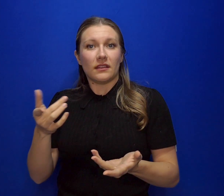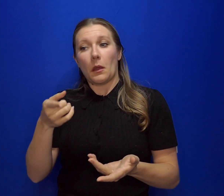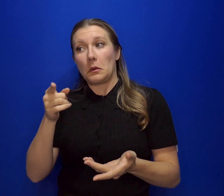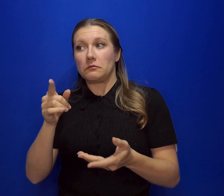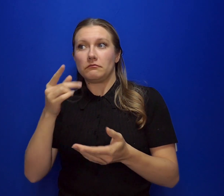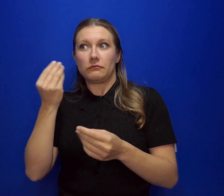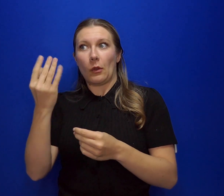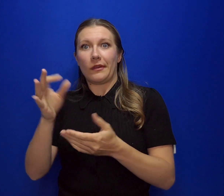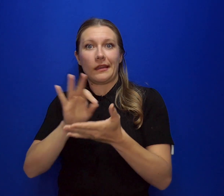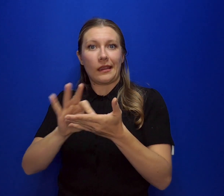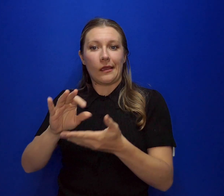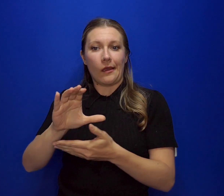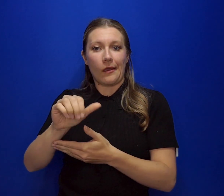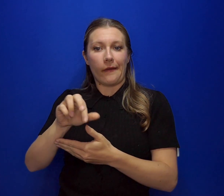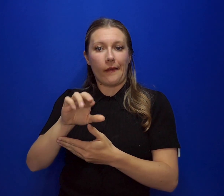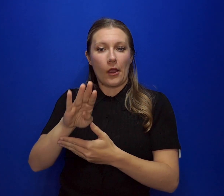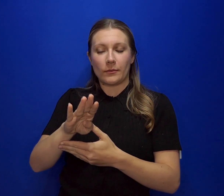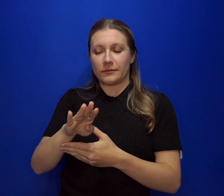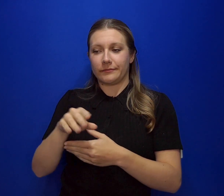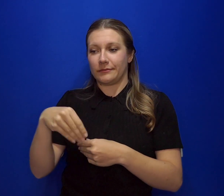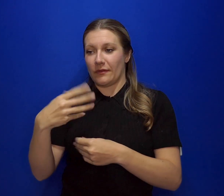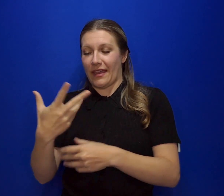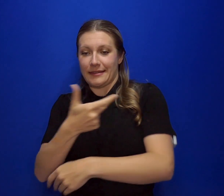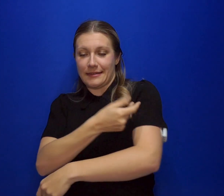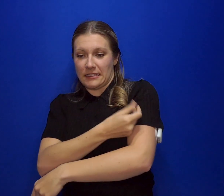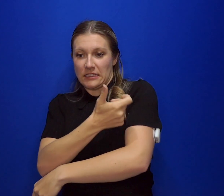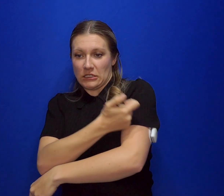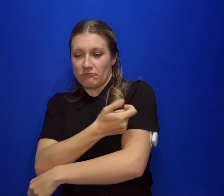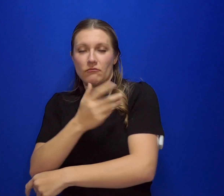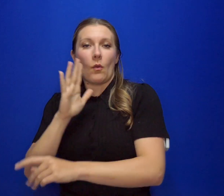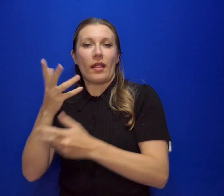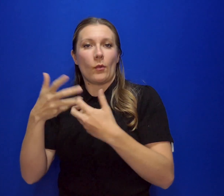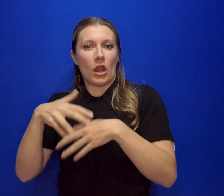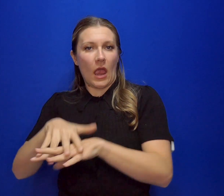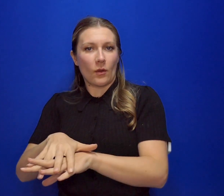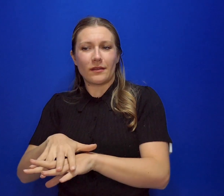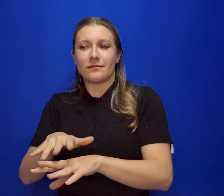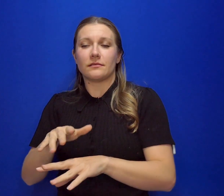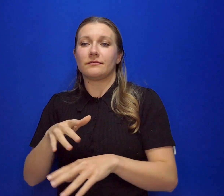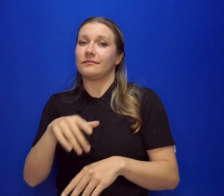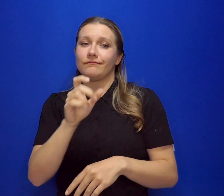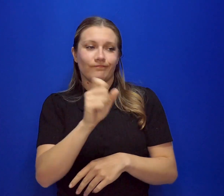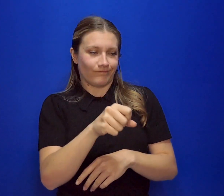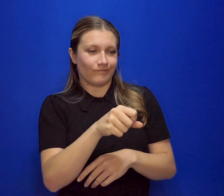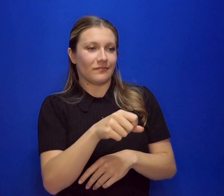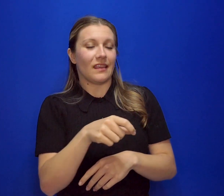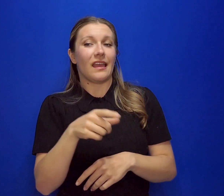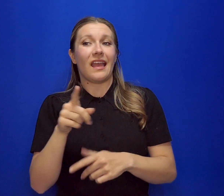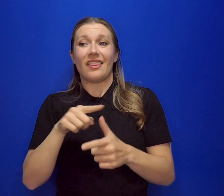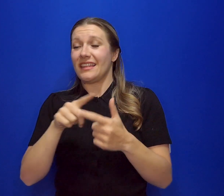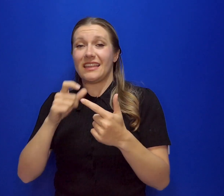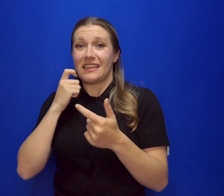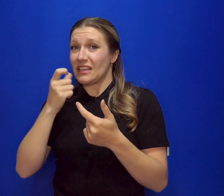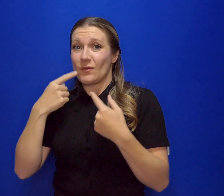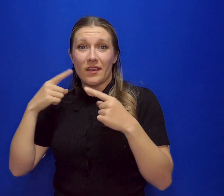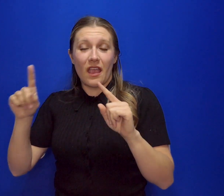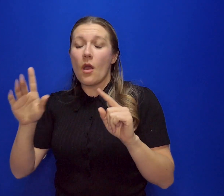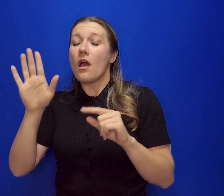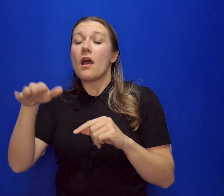count the carbs, give the insulin, do it like this. It's all just going to work out. And it doesn't go the same way. And that leads people to say things like, oh, it's just